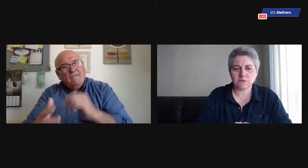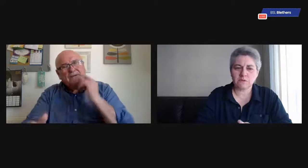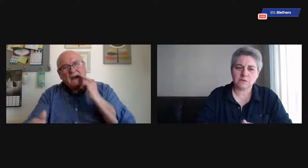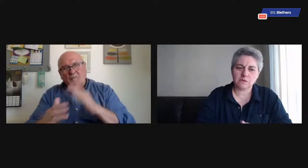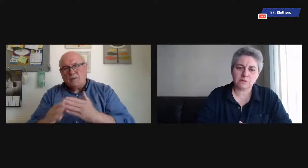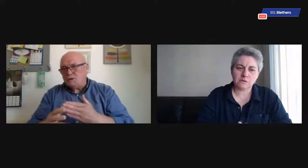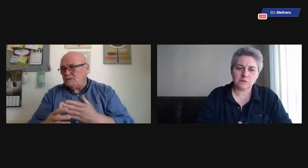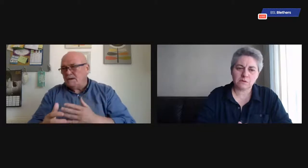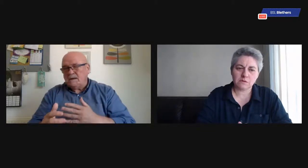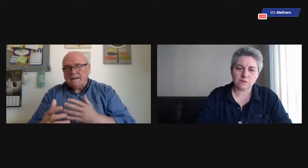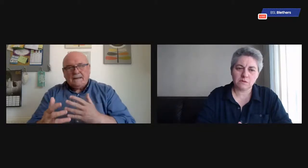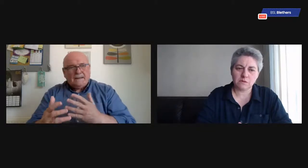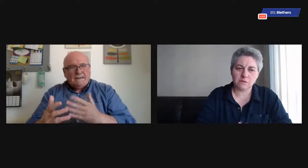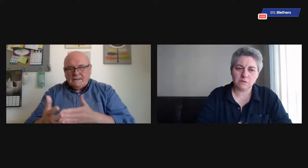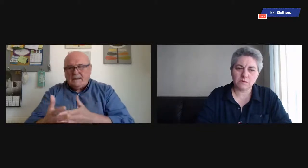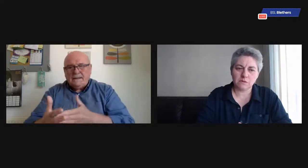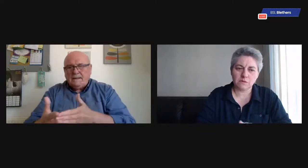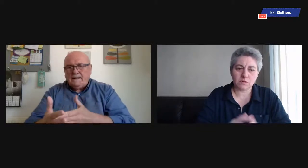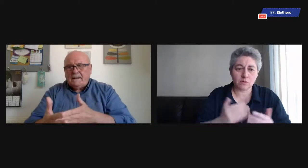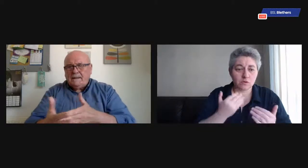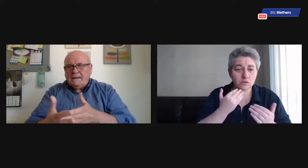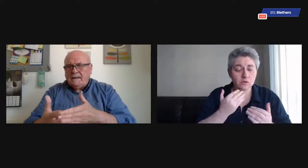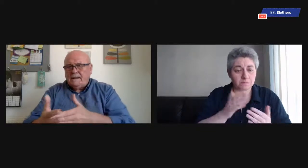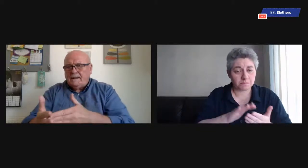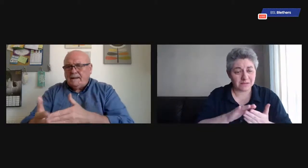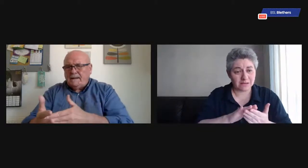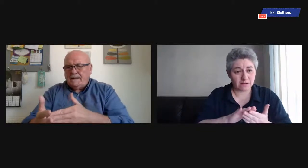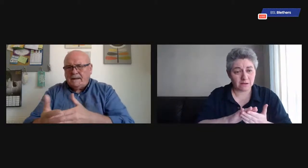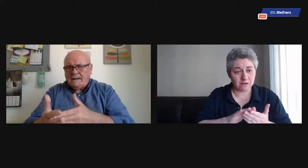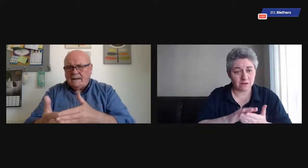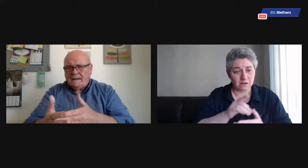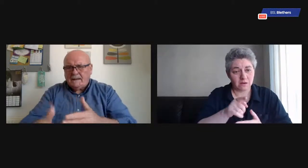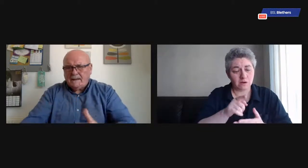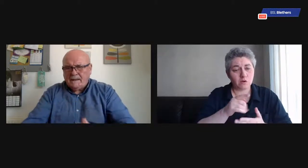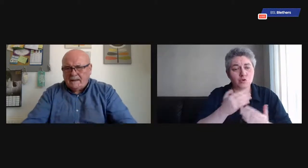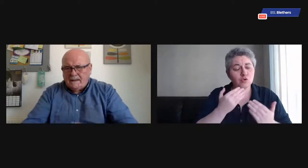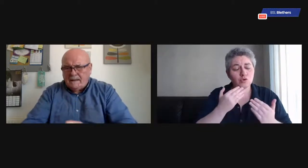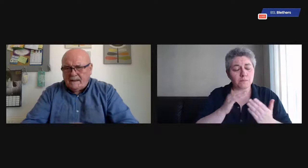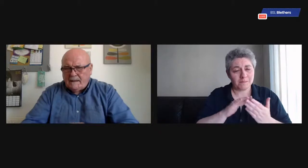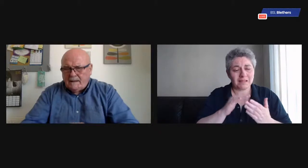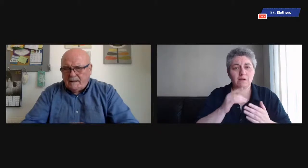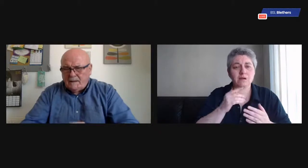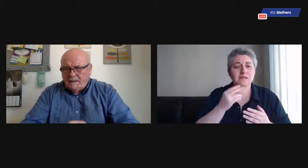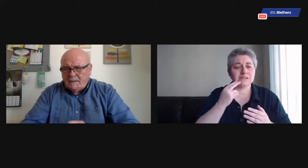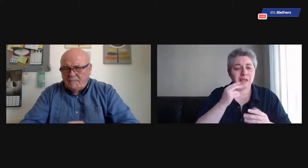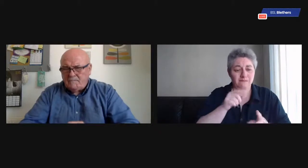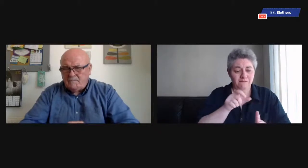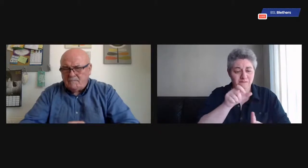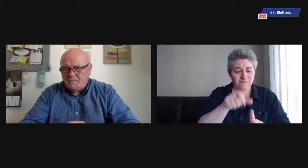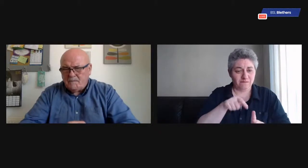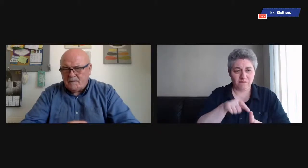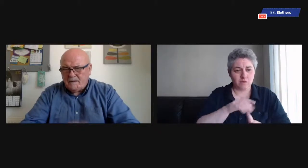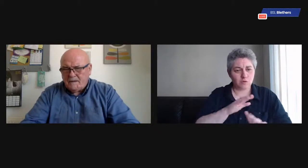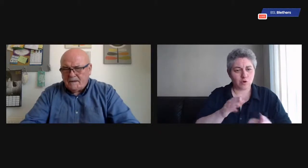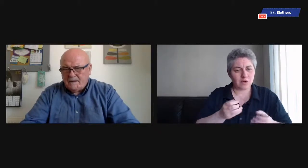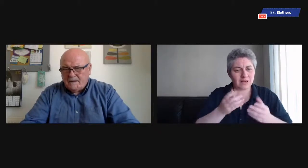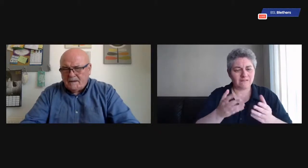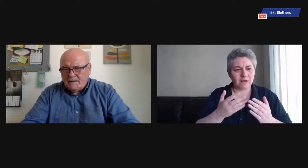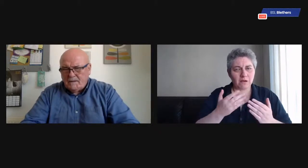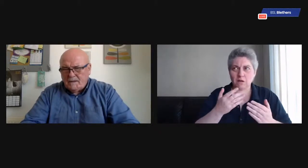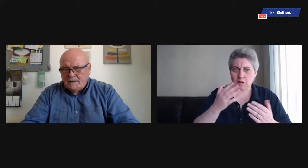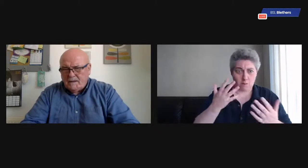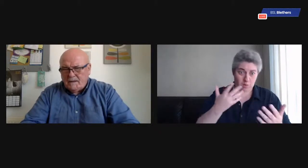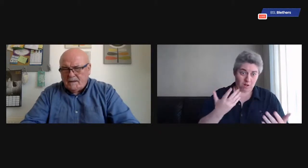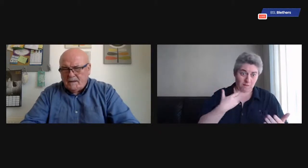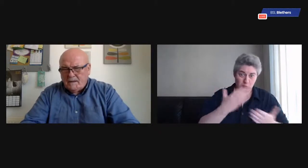there was just a gut feeling because I knew this person. I thought, why are they putting more barriers up for themselves? And I realised they didn't even